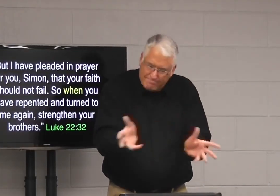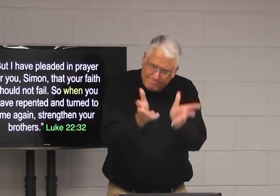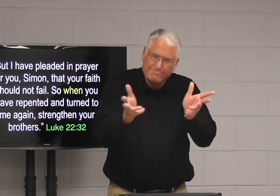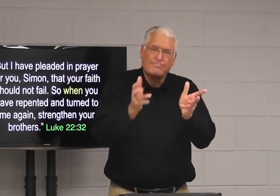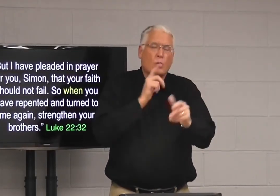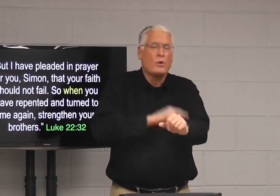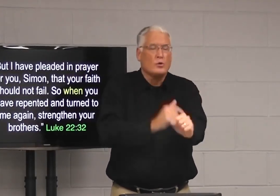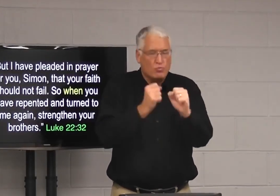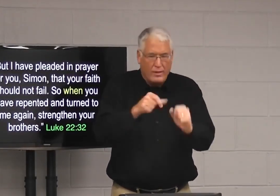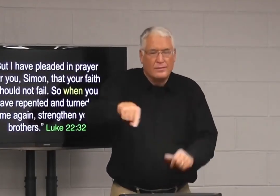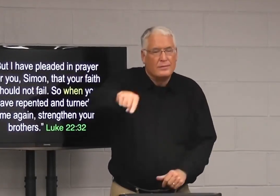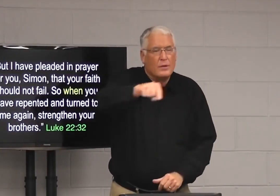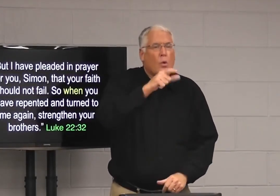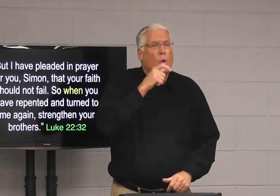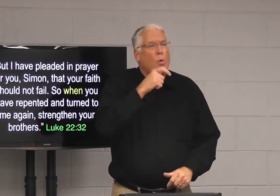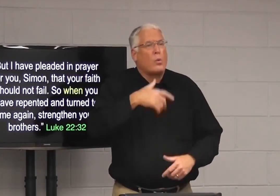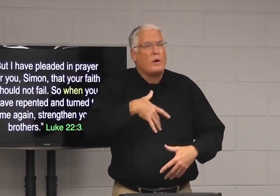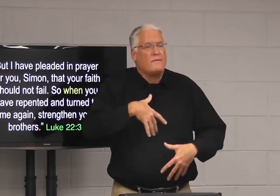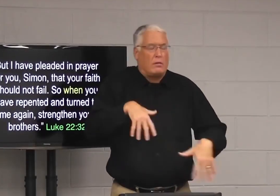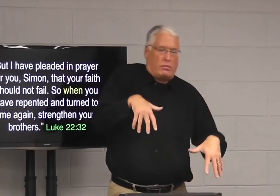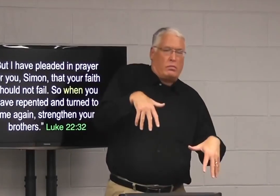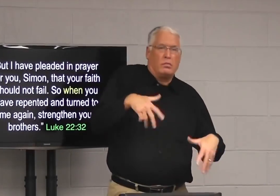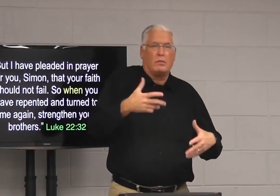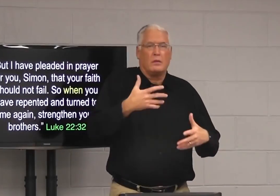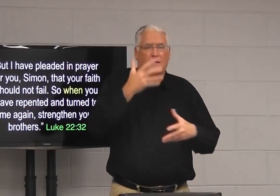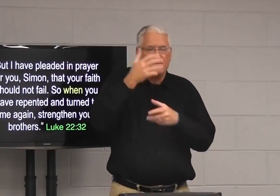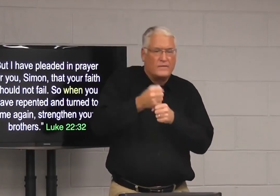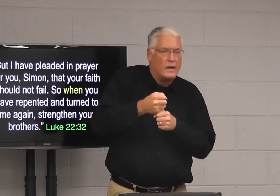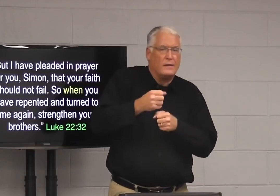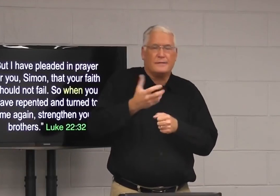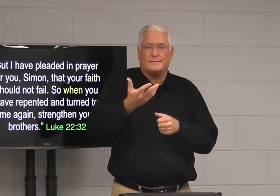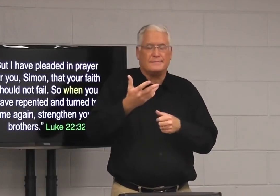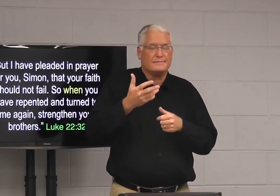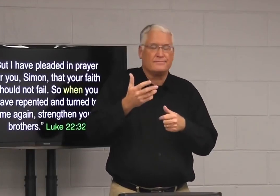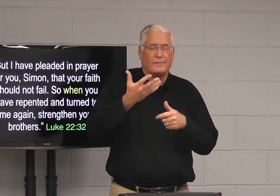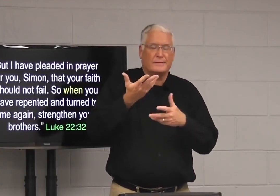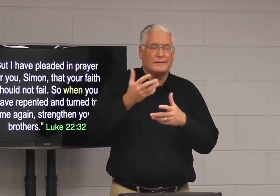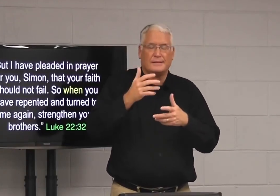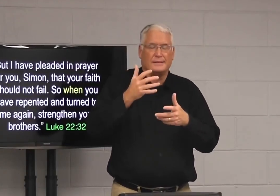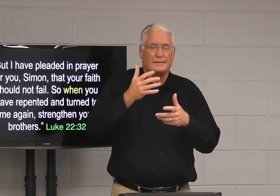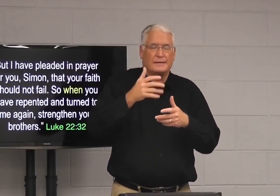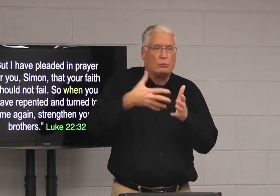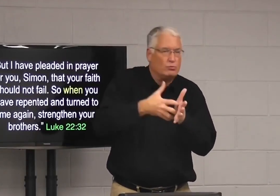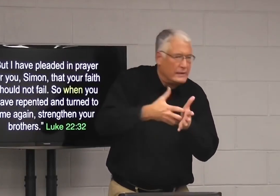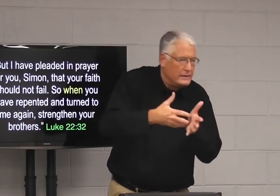would teach and encourage and give strength to those who were weak in their faith,